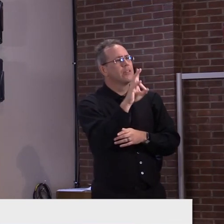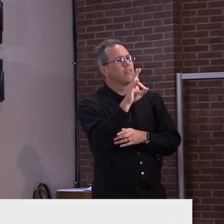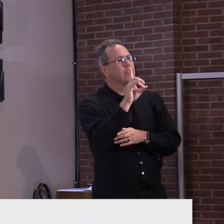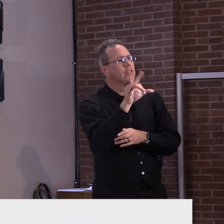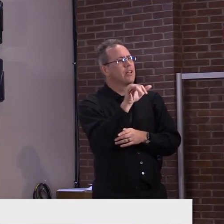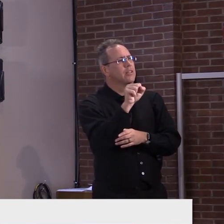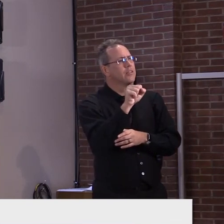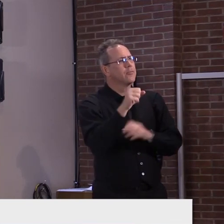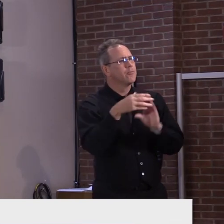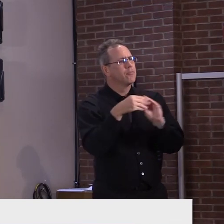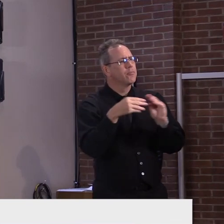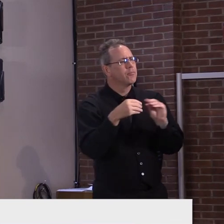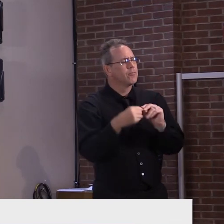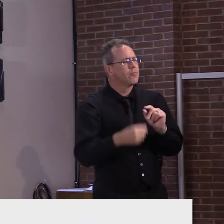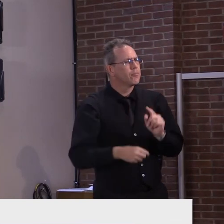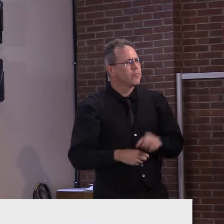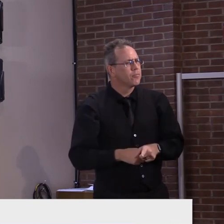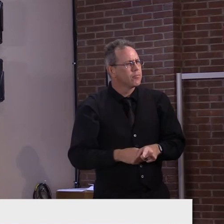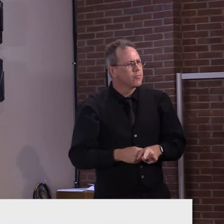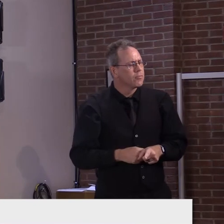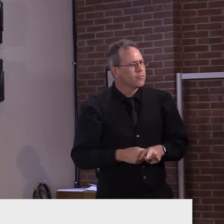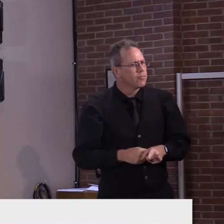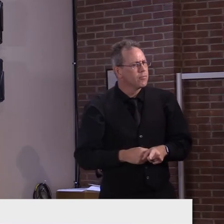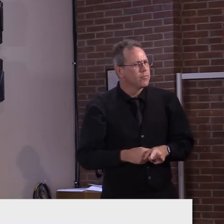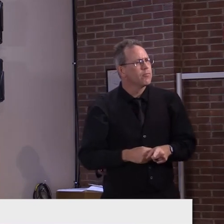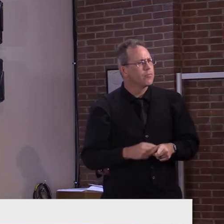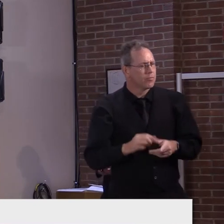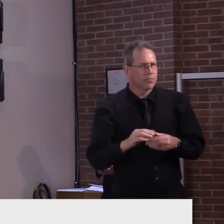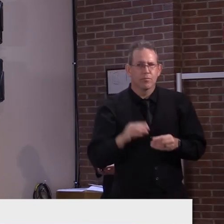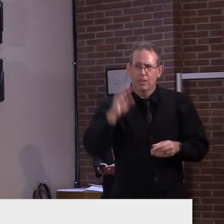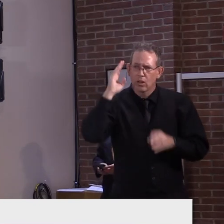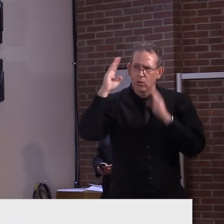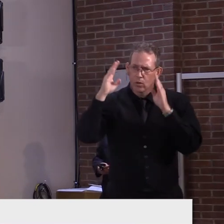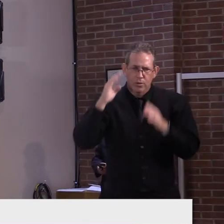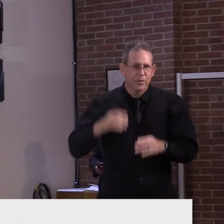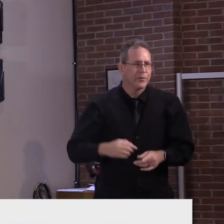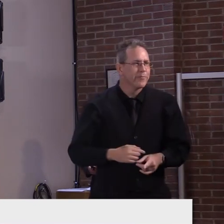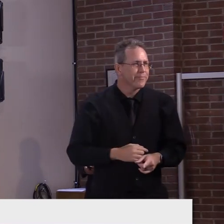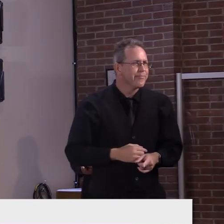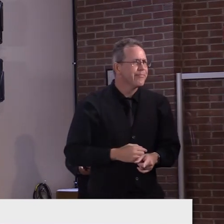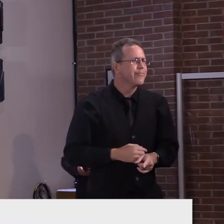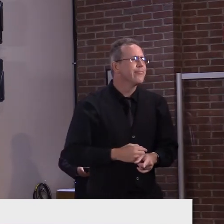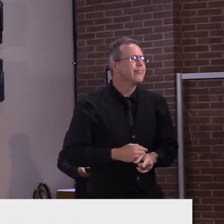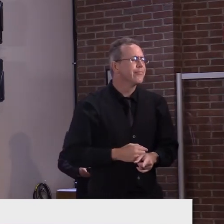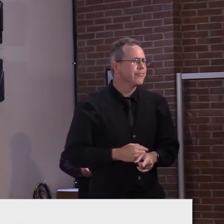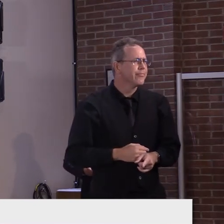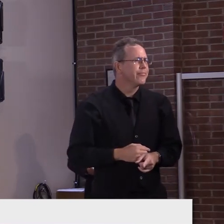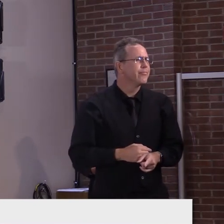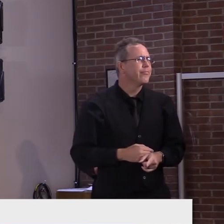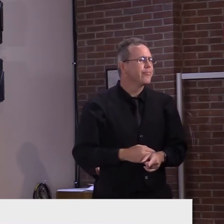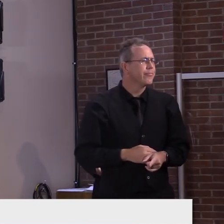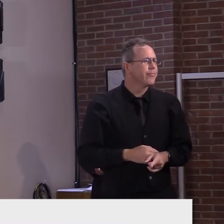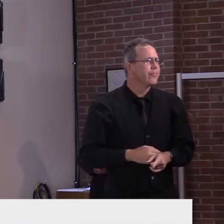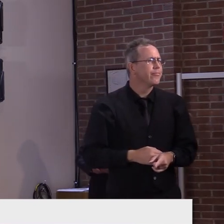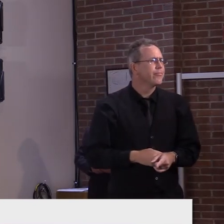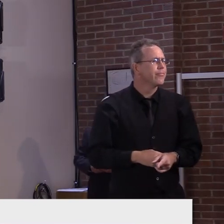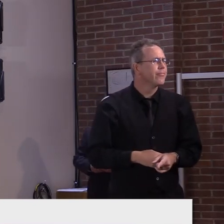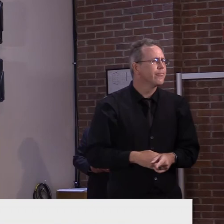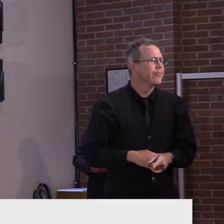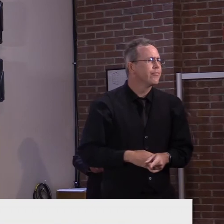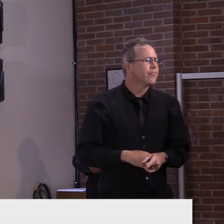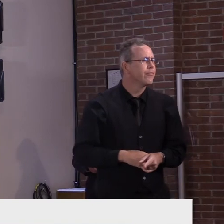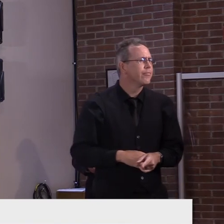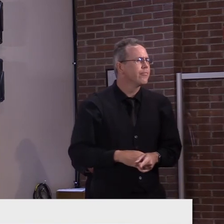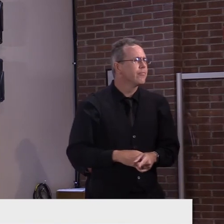thanks for taking my call. I'm wondering why Washington County's rate is so much higher than that of the rest of the state. Is it just due to the